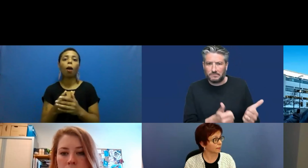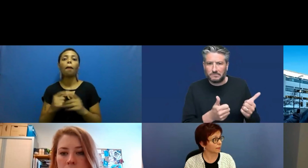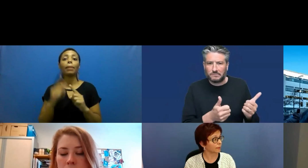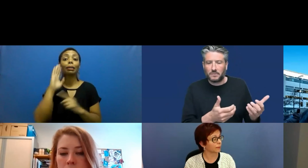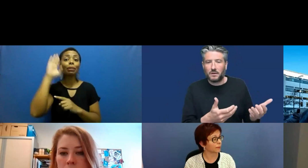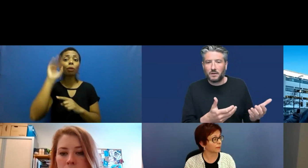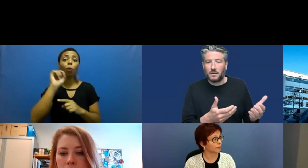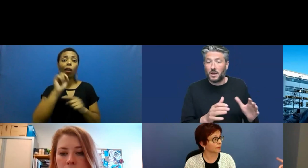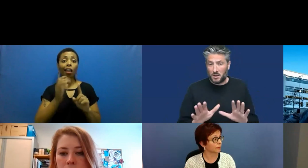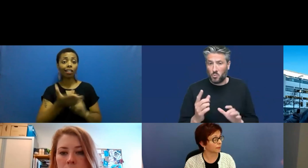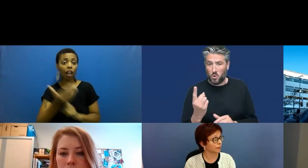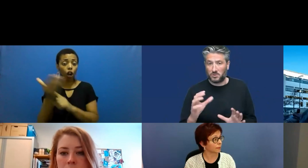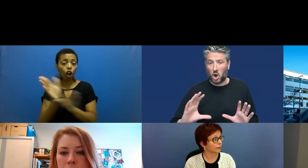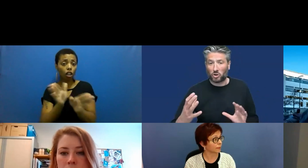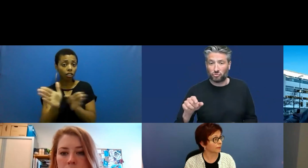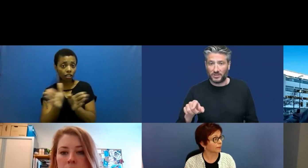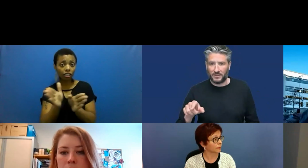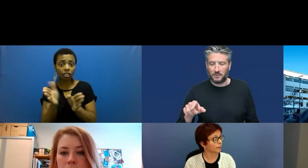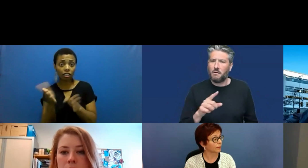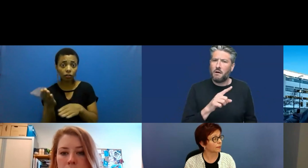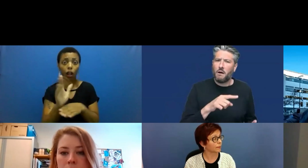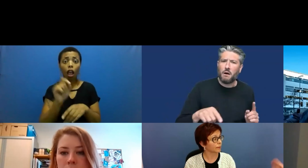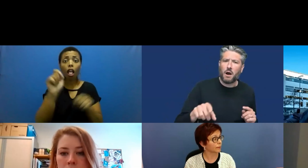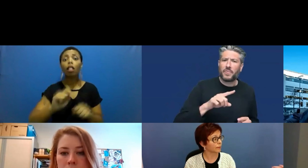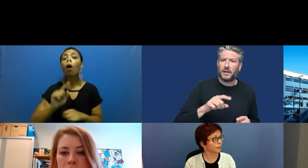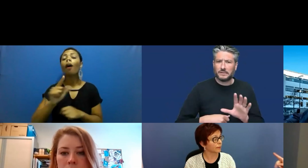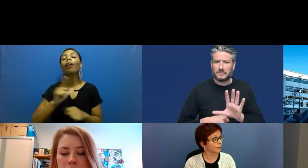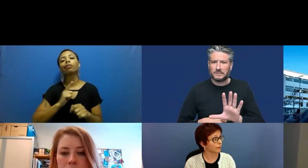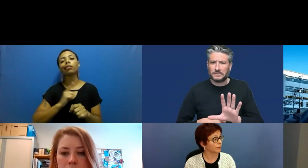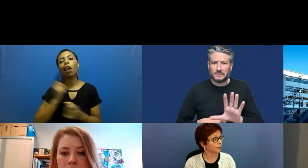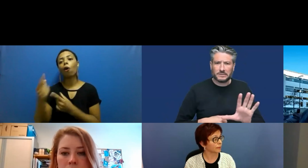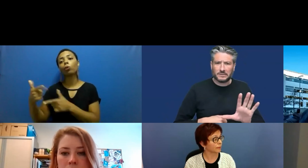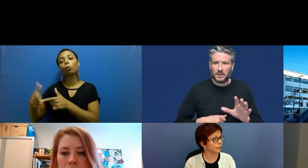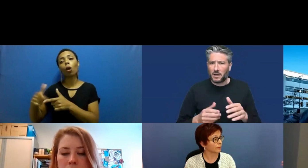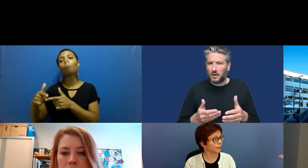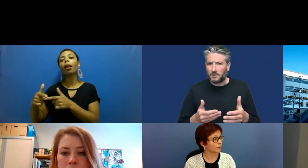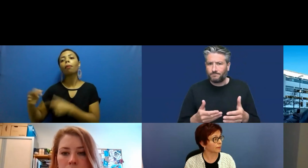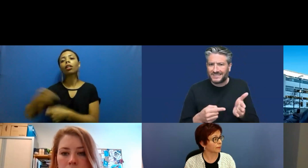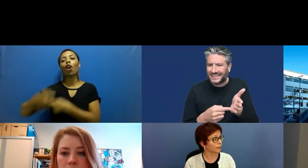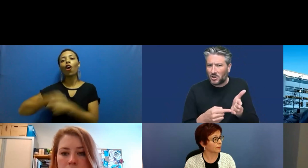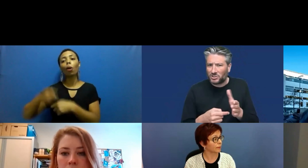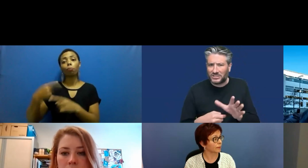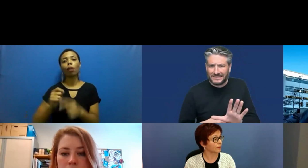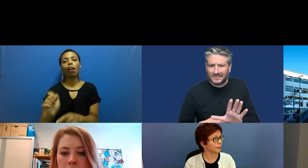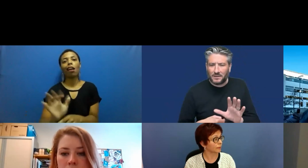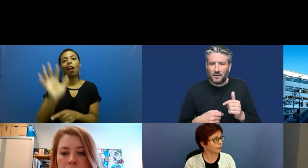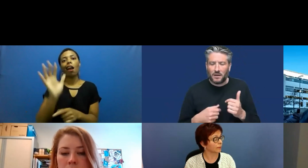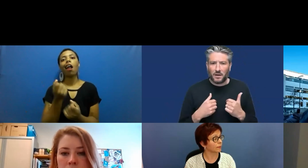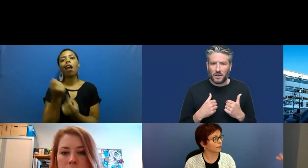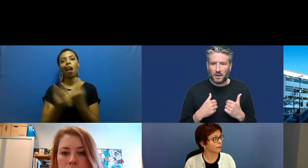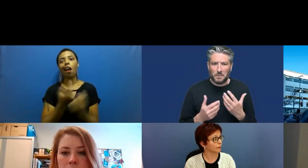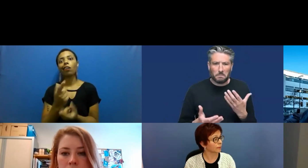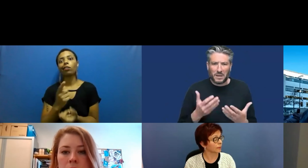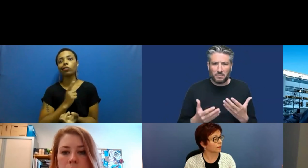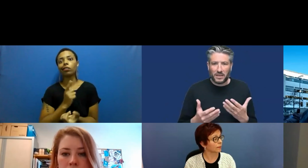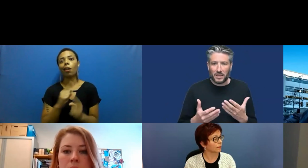that perhaps of economic reasons, these technologies would take away the humans